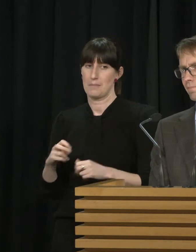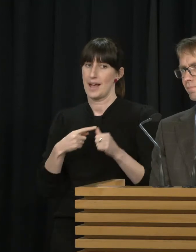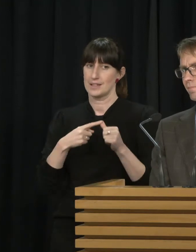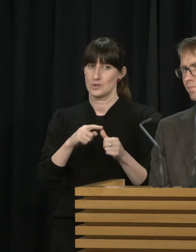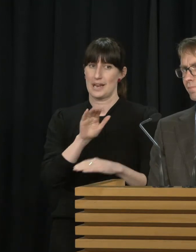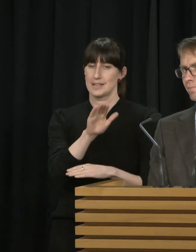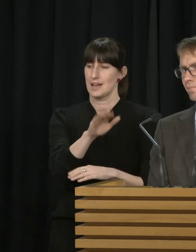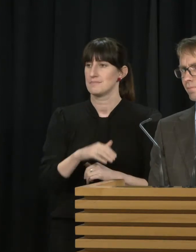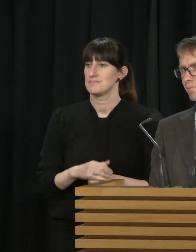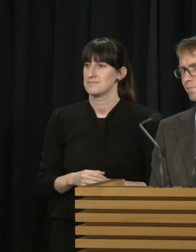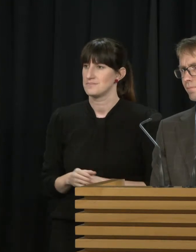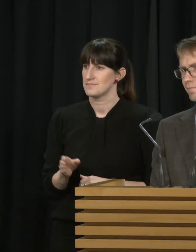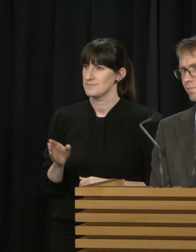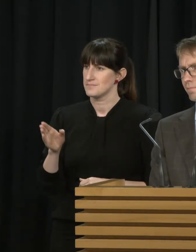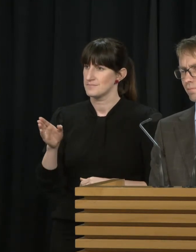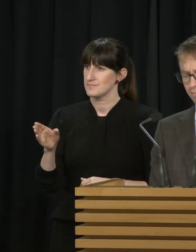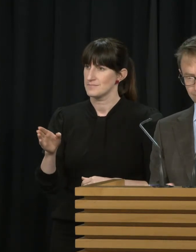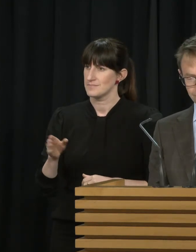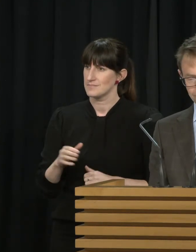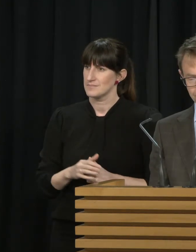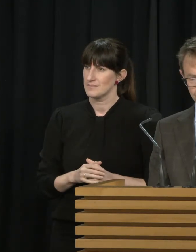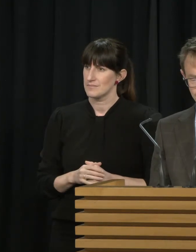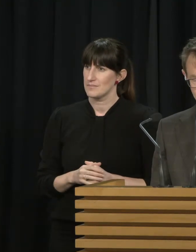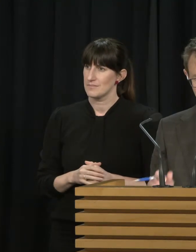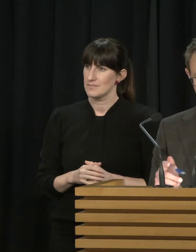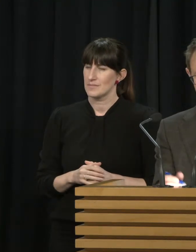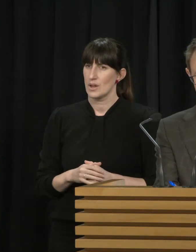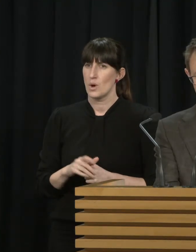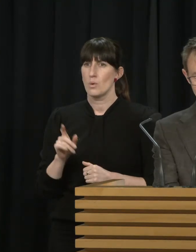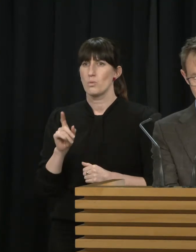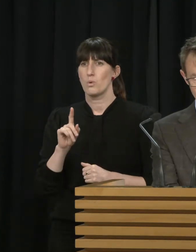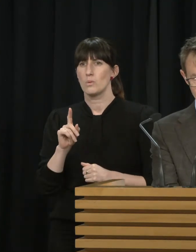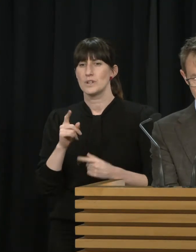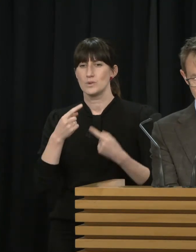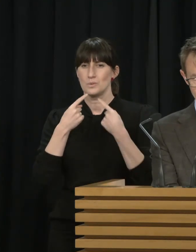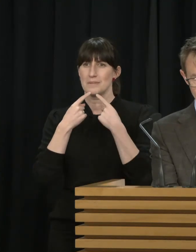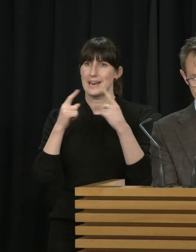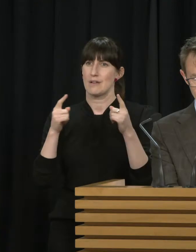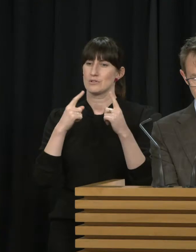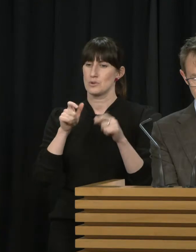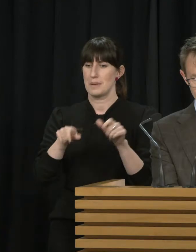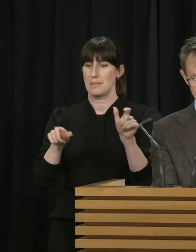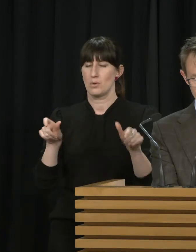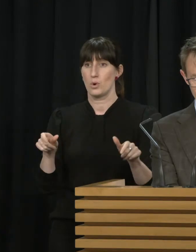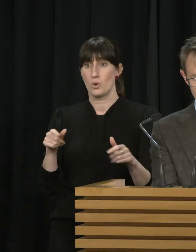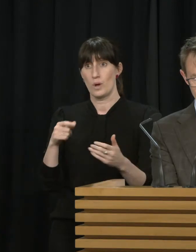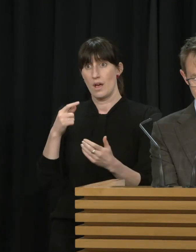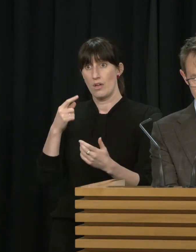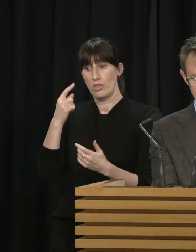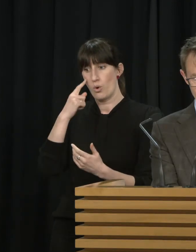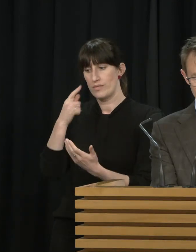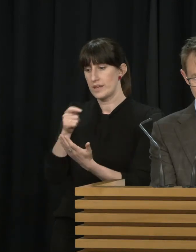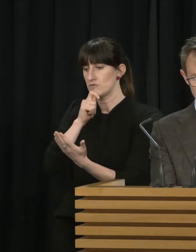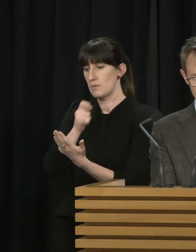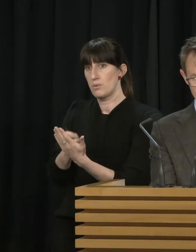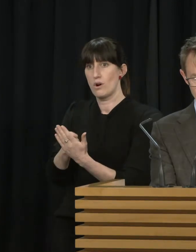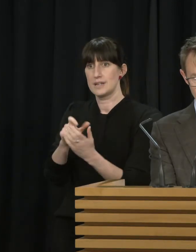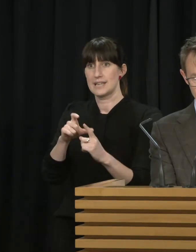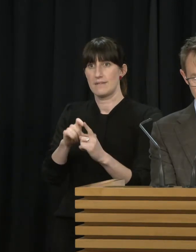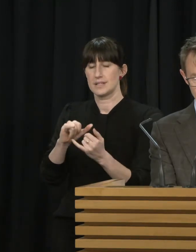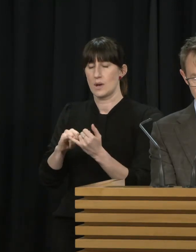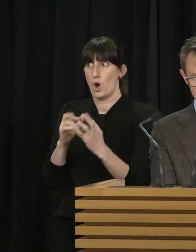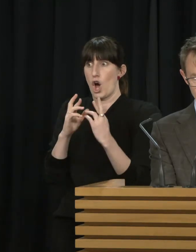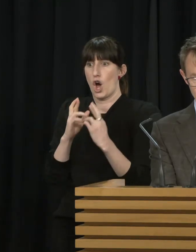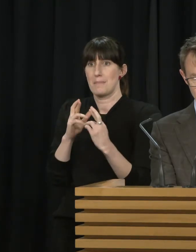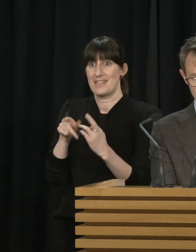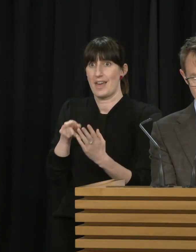would you say to people who were maybe hoping that this report from David would provide, I